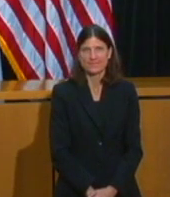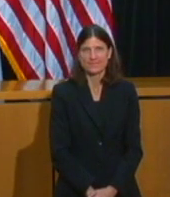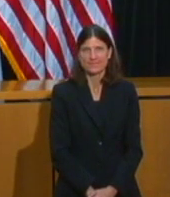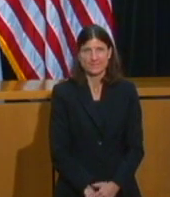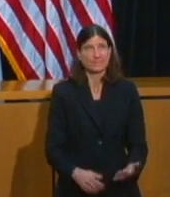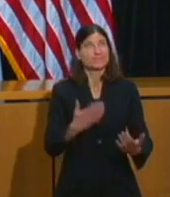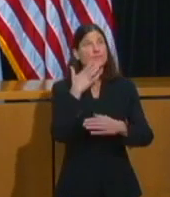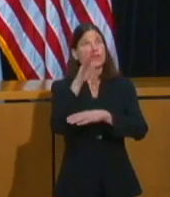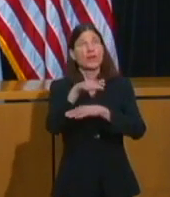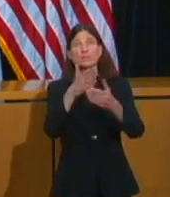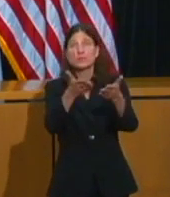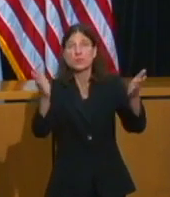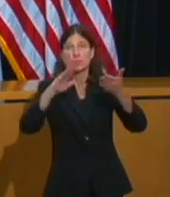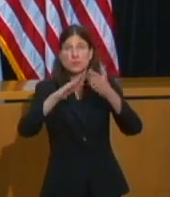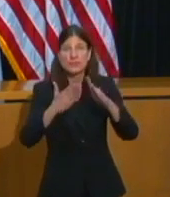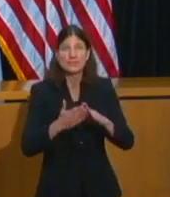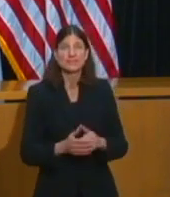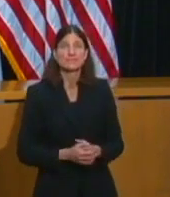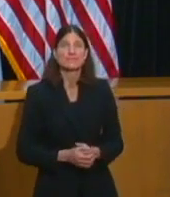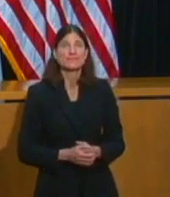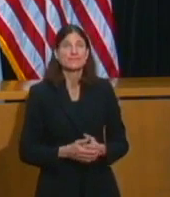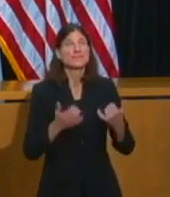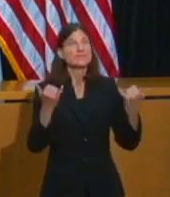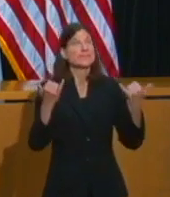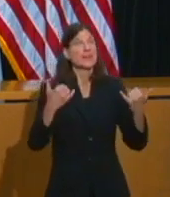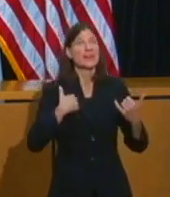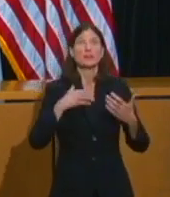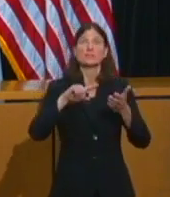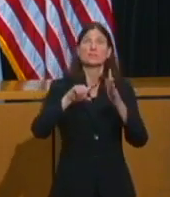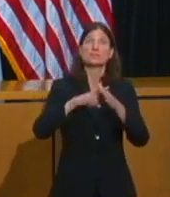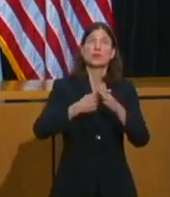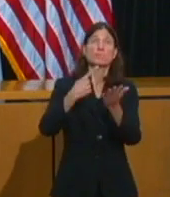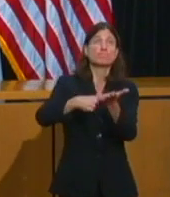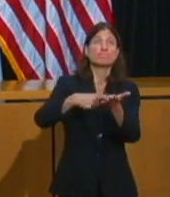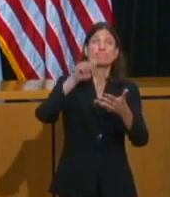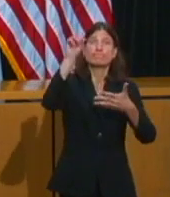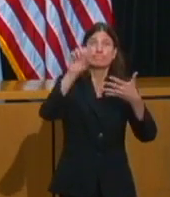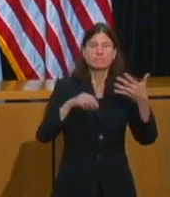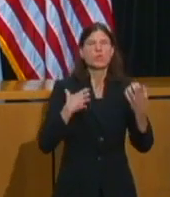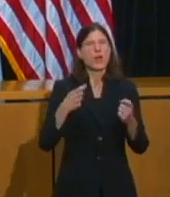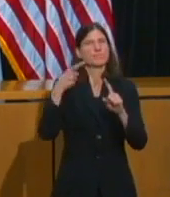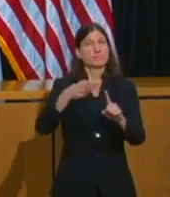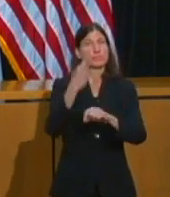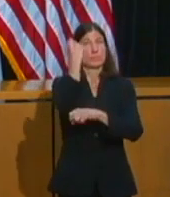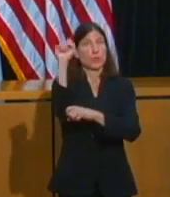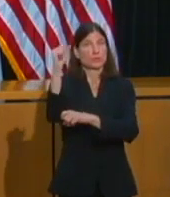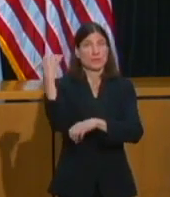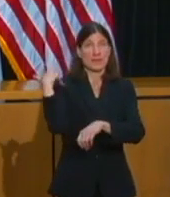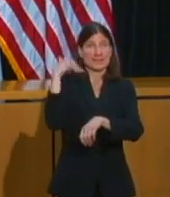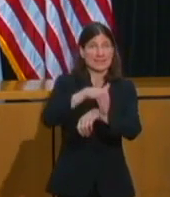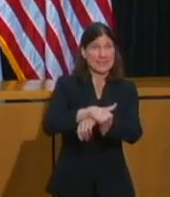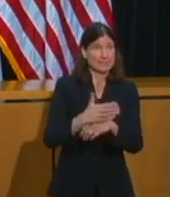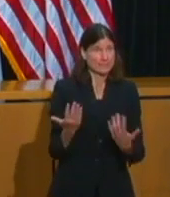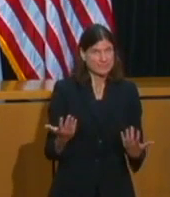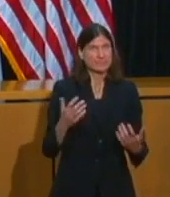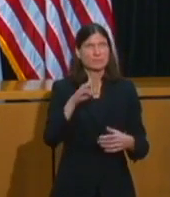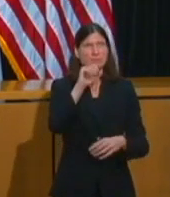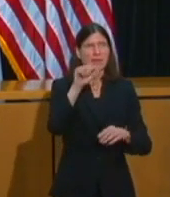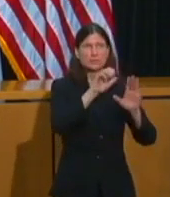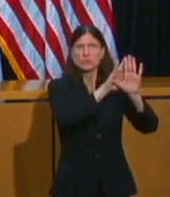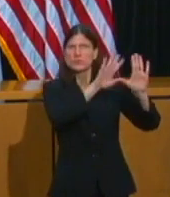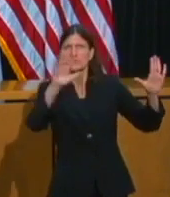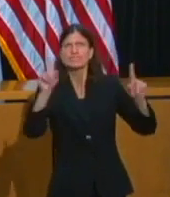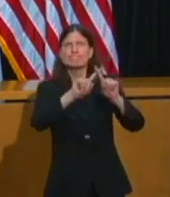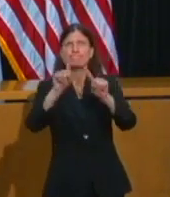So good afternoon. I want to start off today by addressing the protests that occurred last night across the Commonwealth.